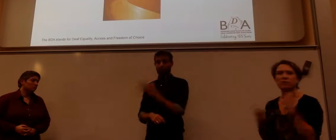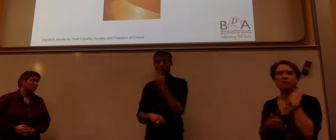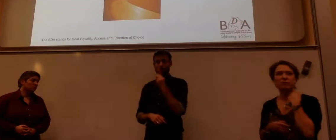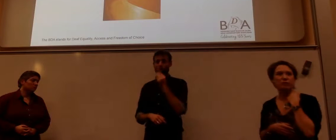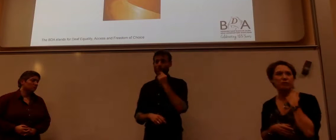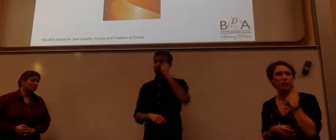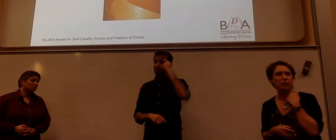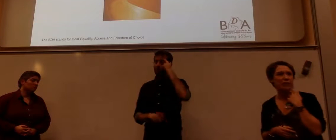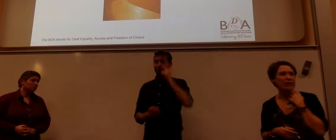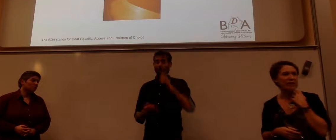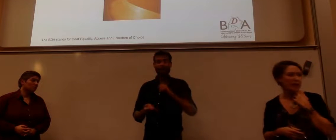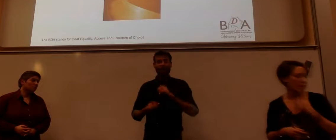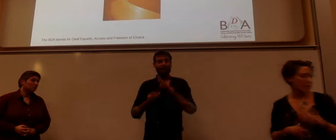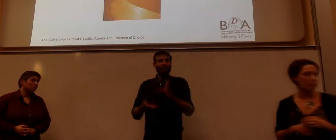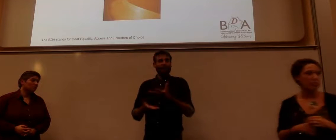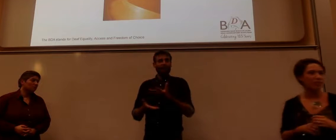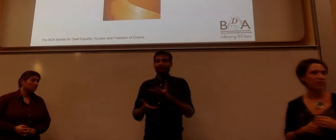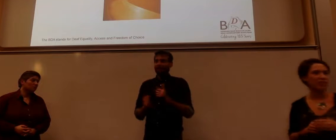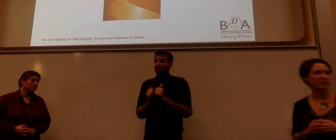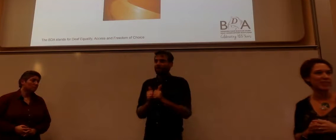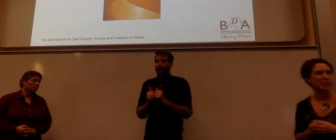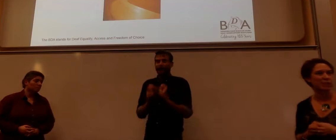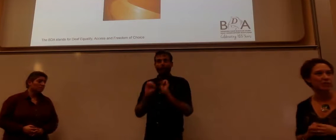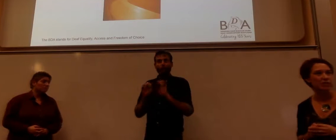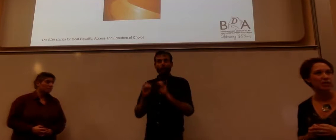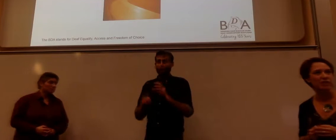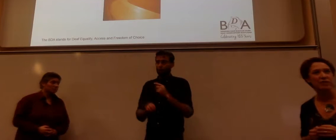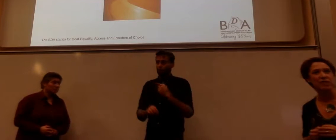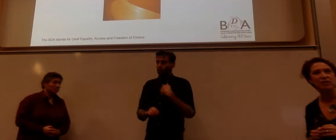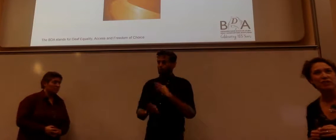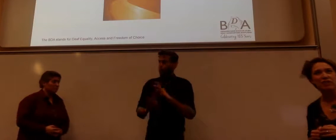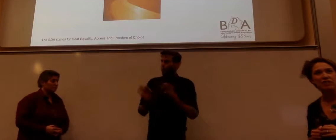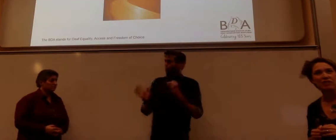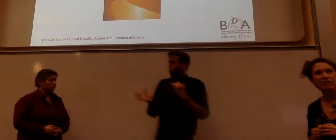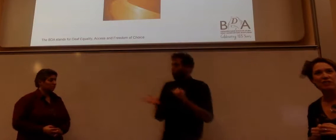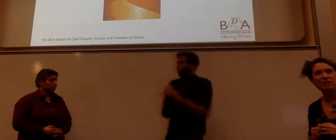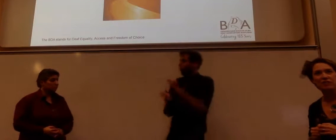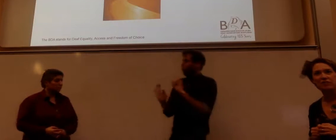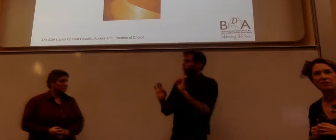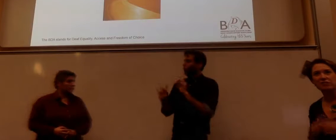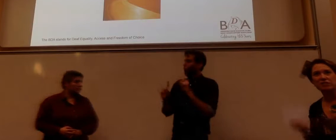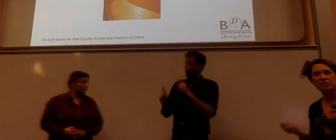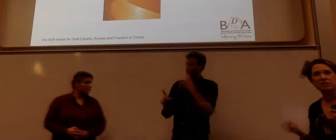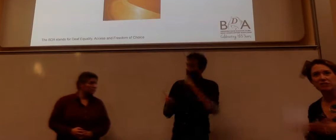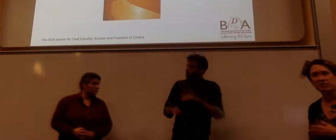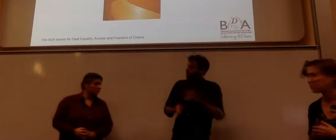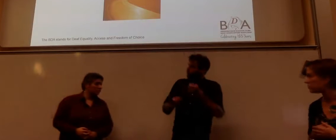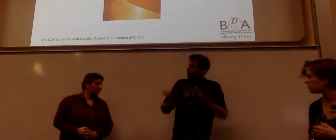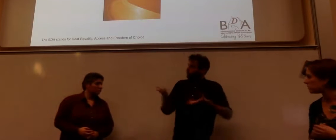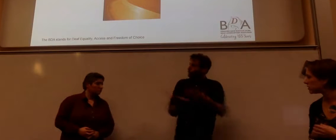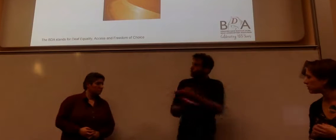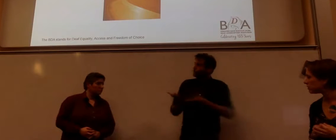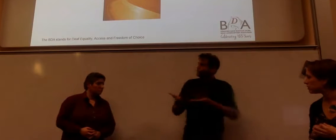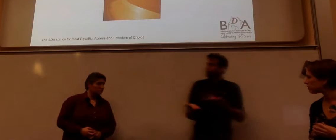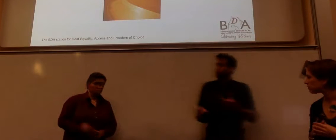I have a strong view about that, but we can raise that with Deaf Action and then discuss